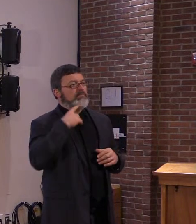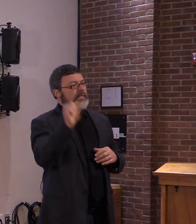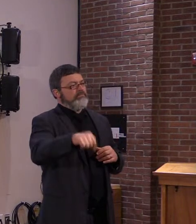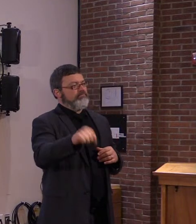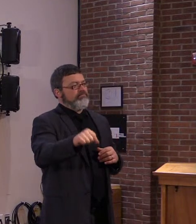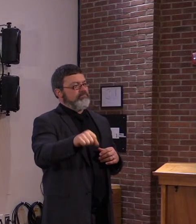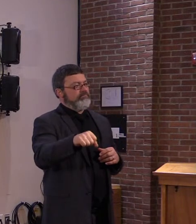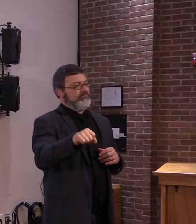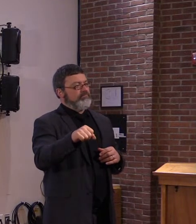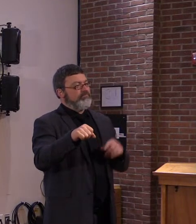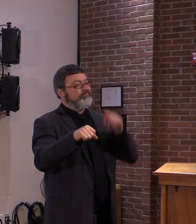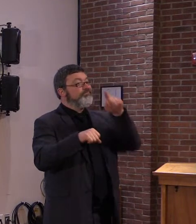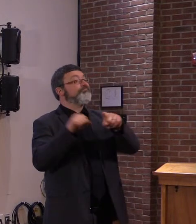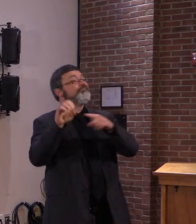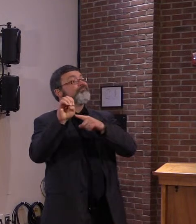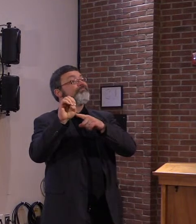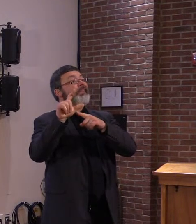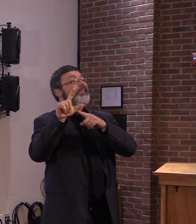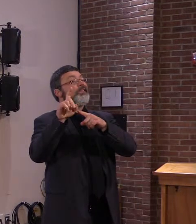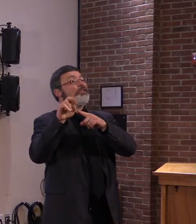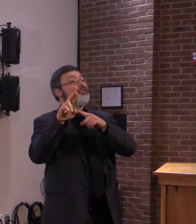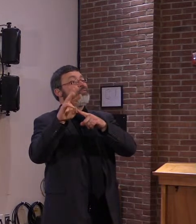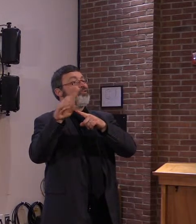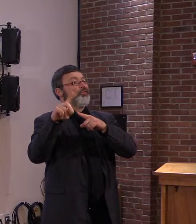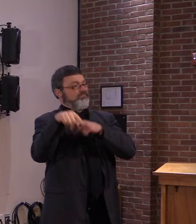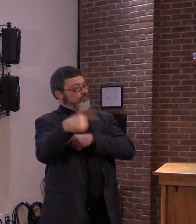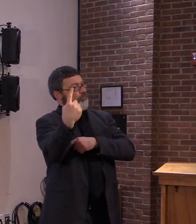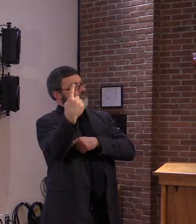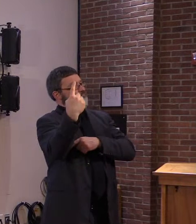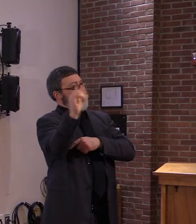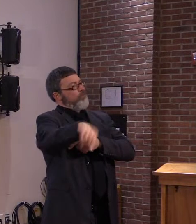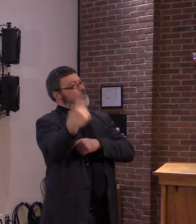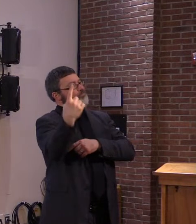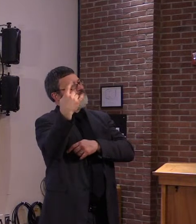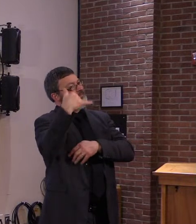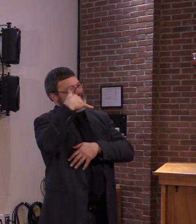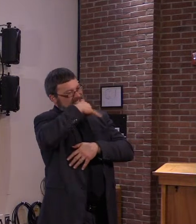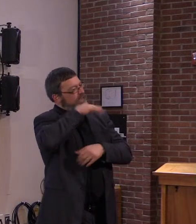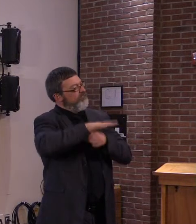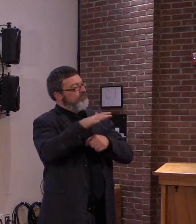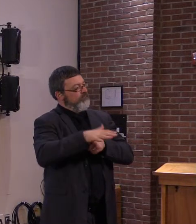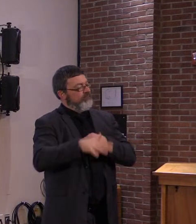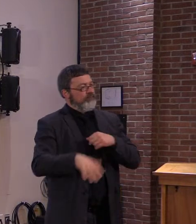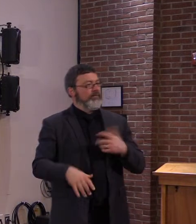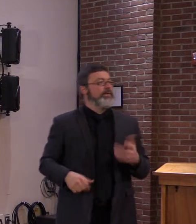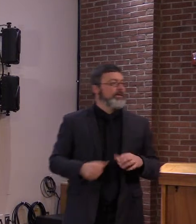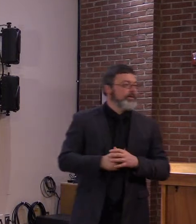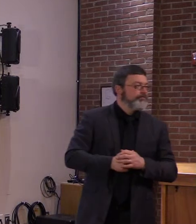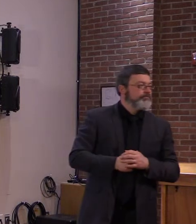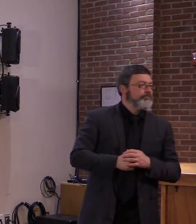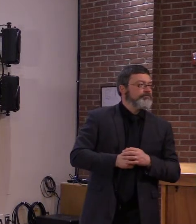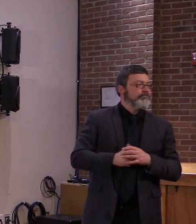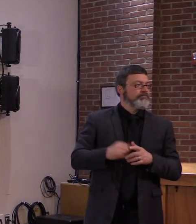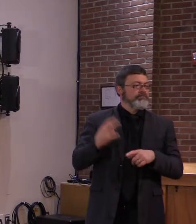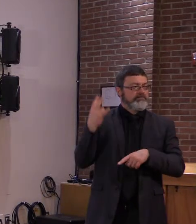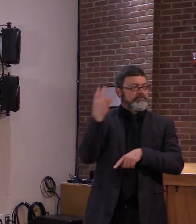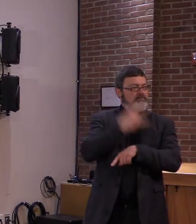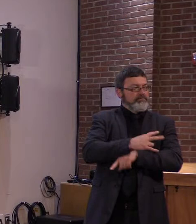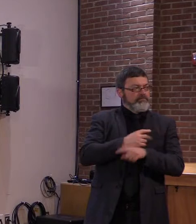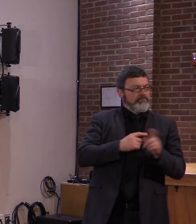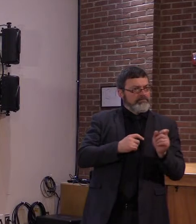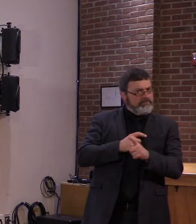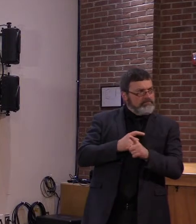And I'll concur. I wouldn't want people to think that they're totally invincible if they've had